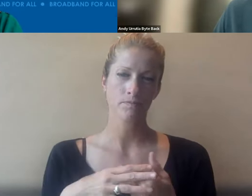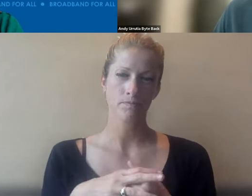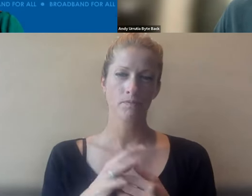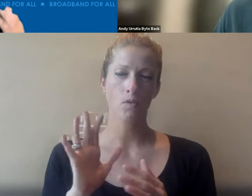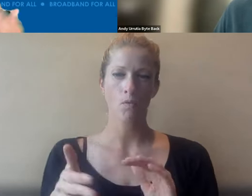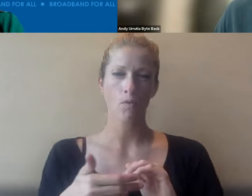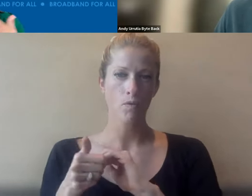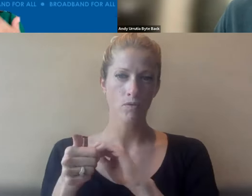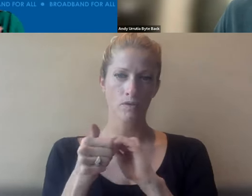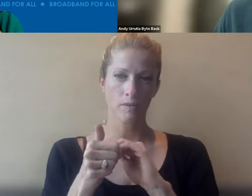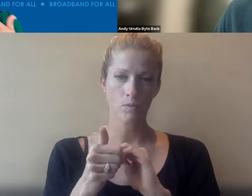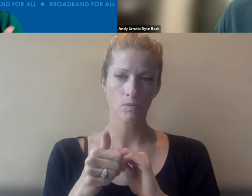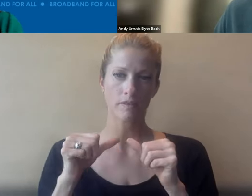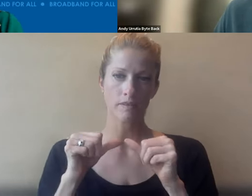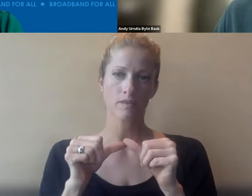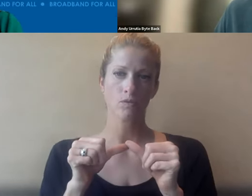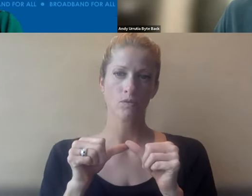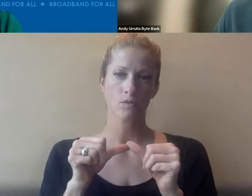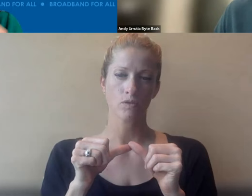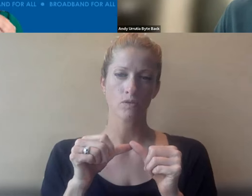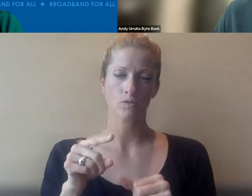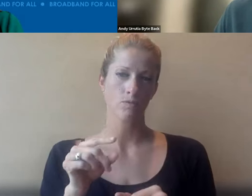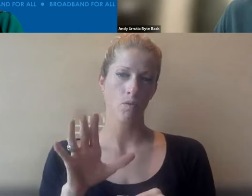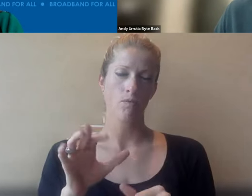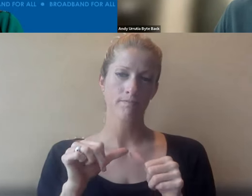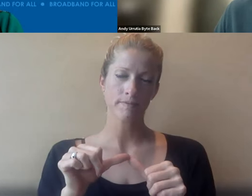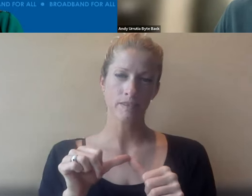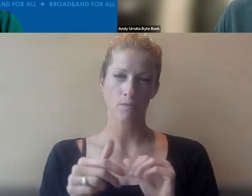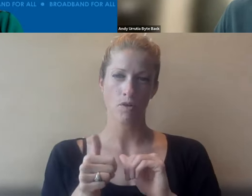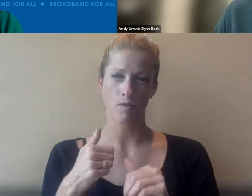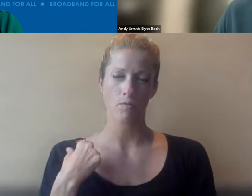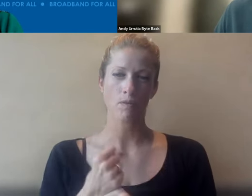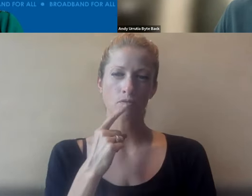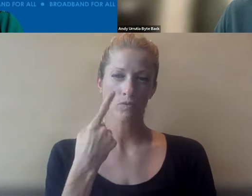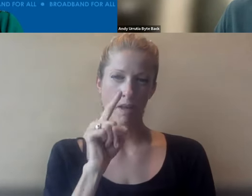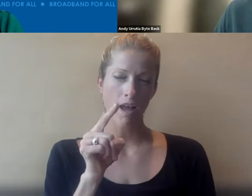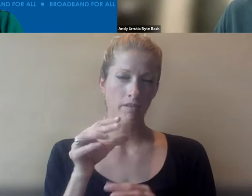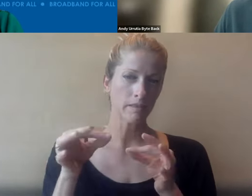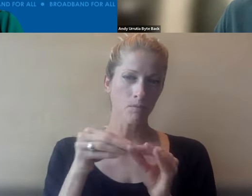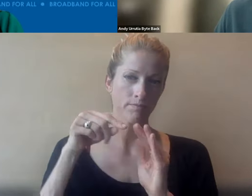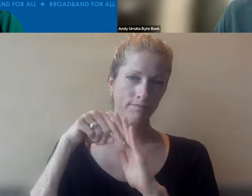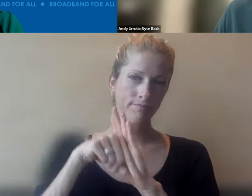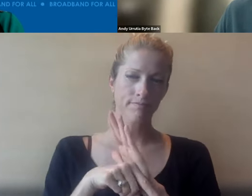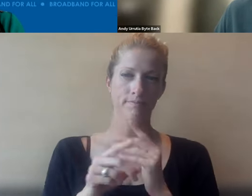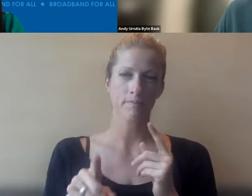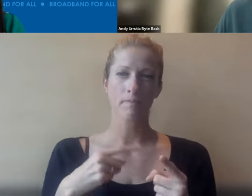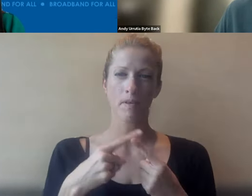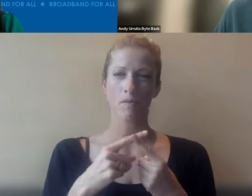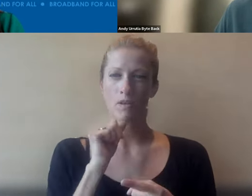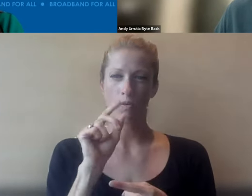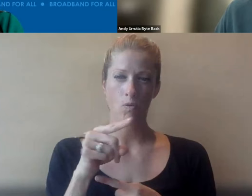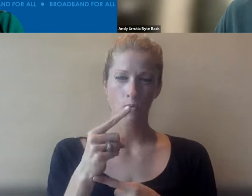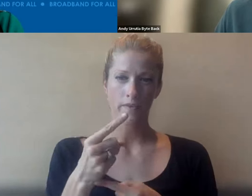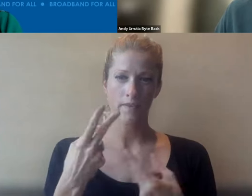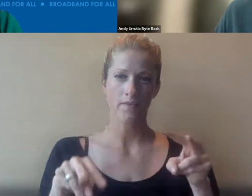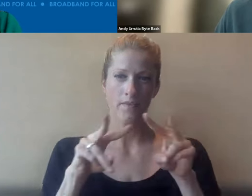partnerships. So continually you are mentioning partnerships, and I wonder if you can just talk a little bit more about not only just the value